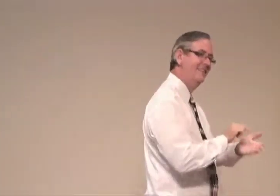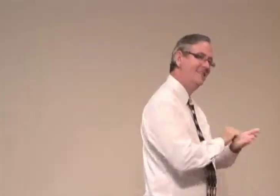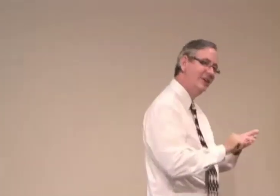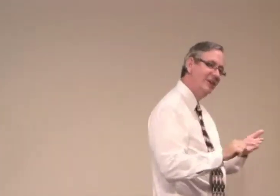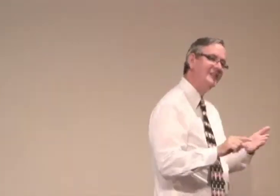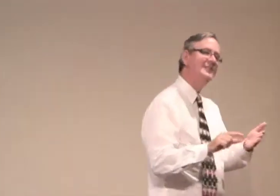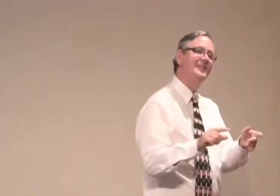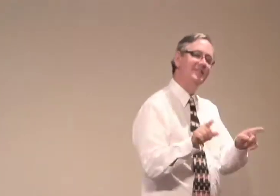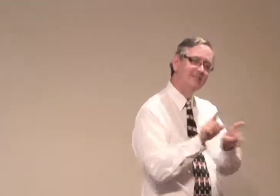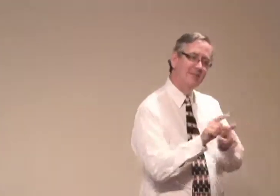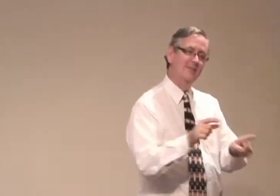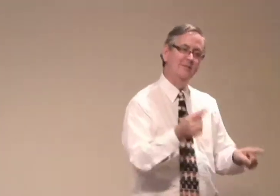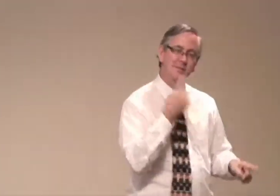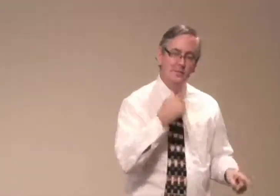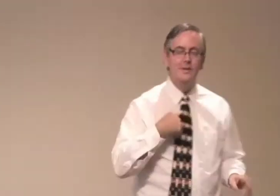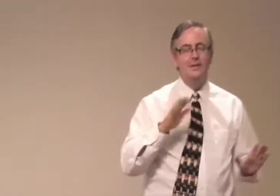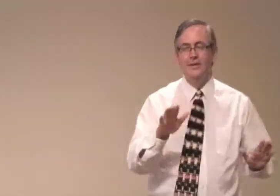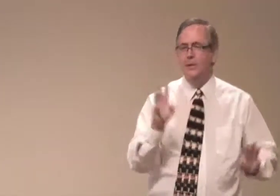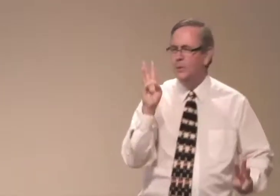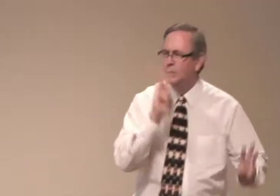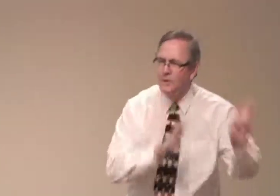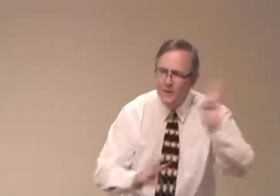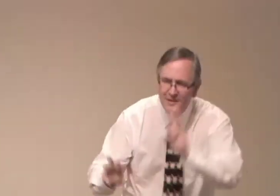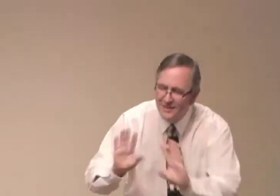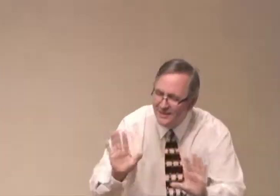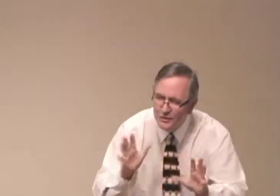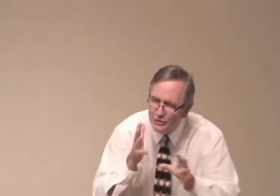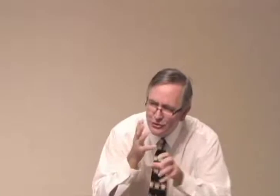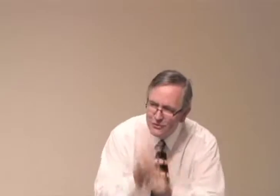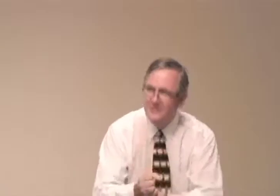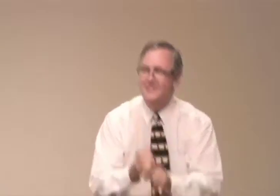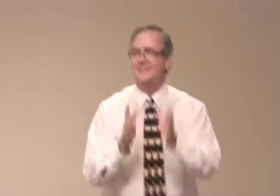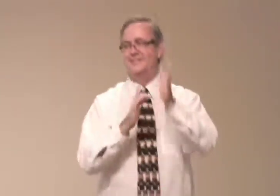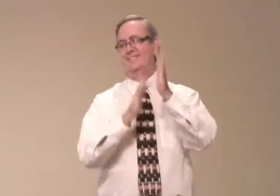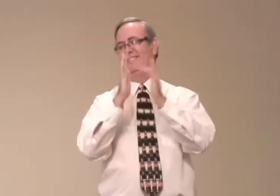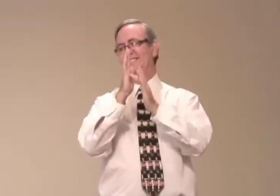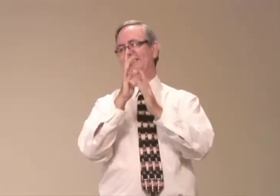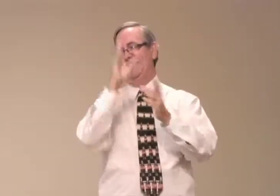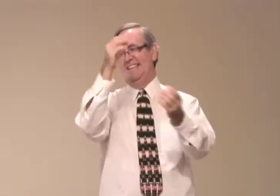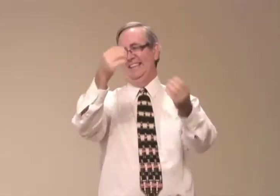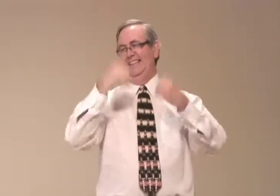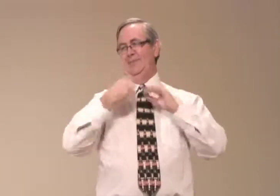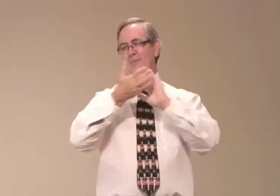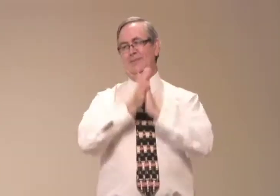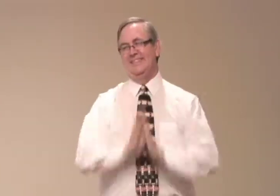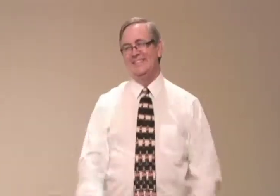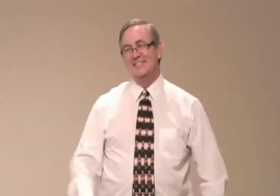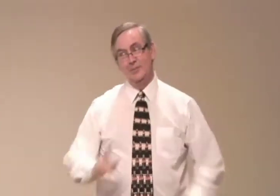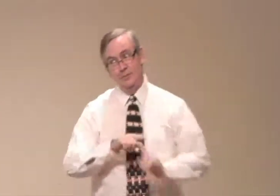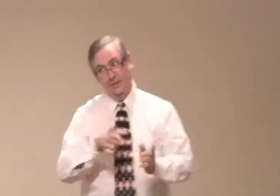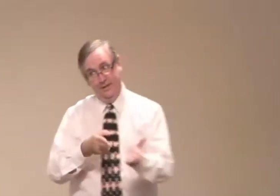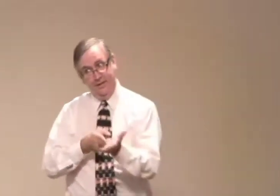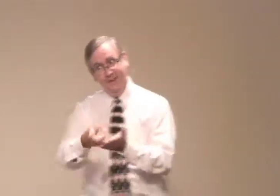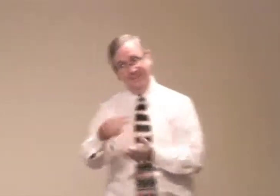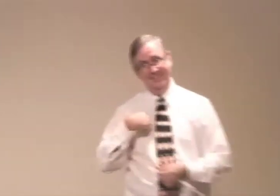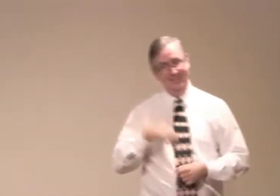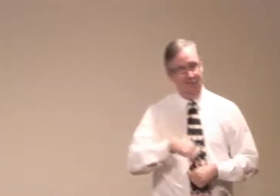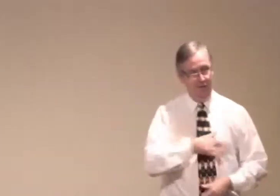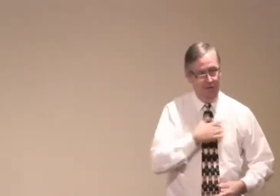Quite happy for it. You know, sometimes you just need to not worry and trust God and he'll